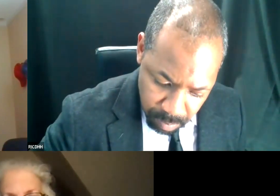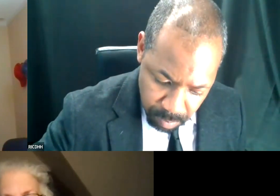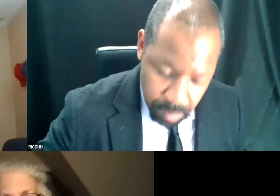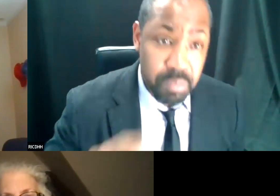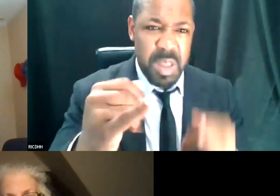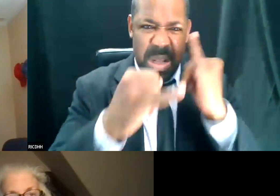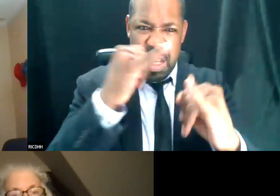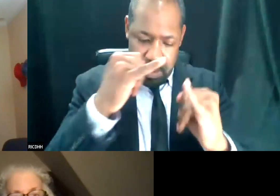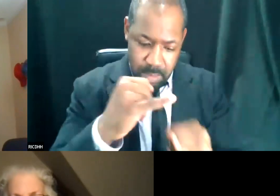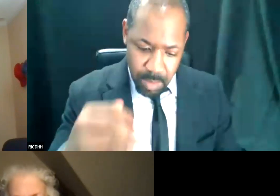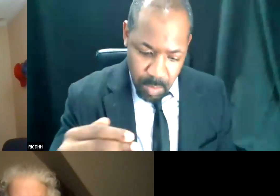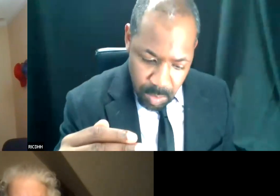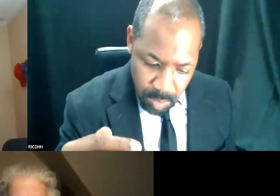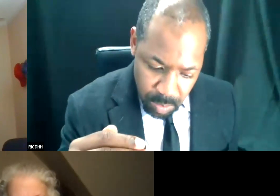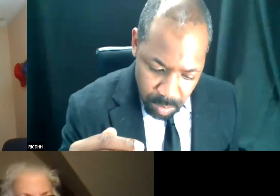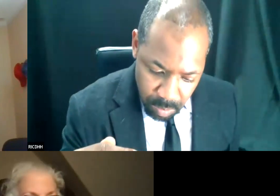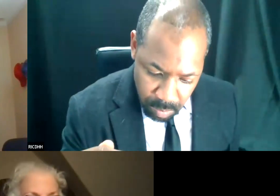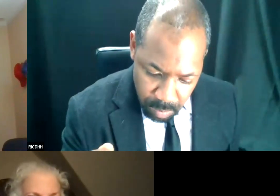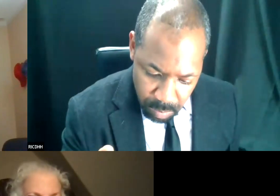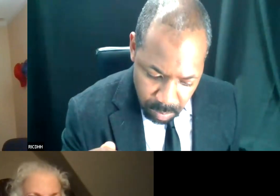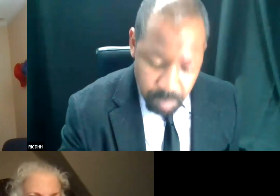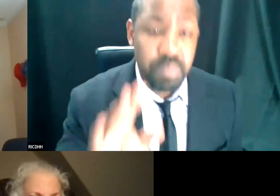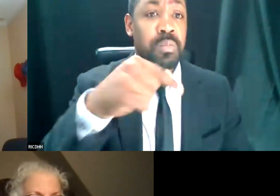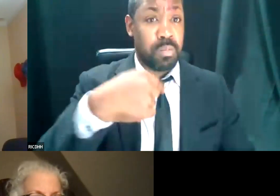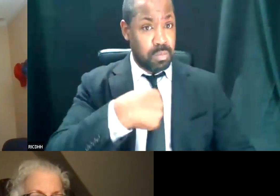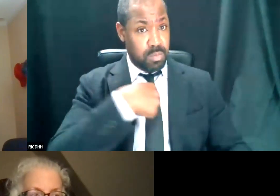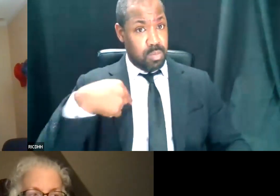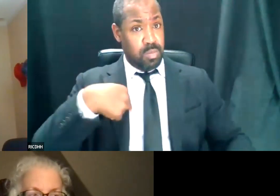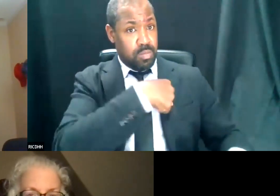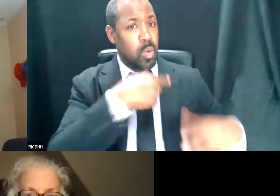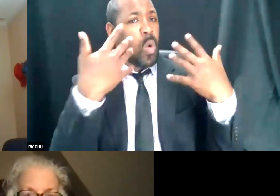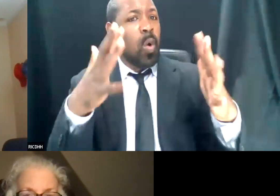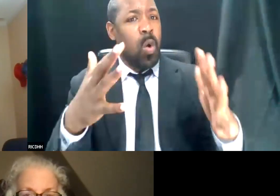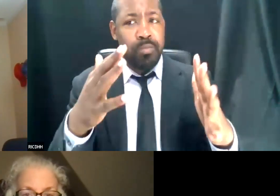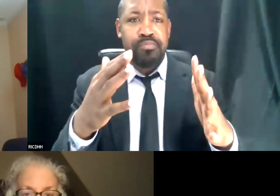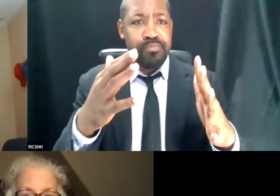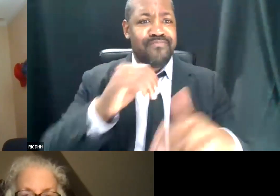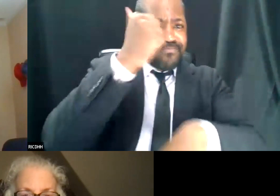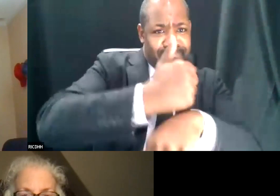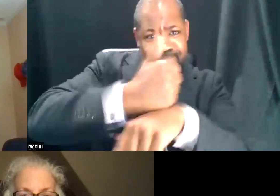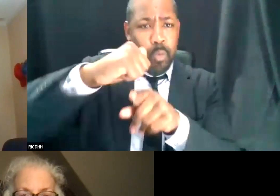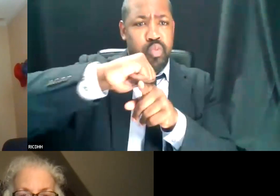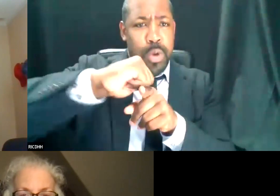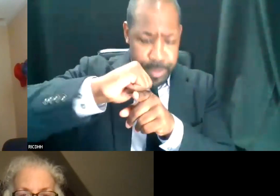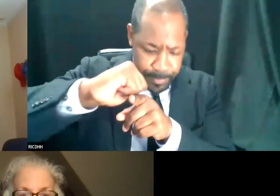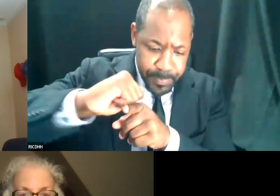So that's something we will discuss. And my final item that I wanted to talk about was